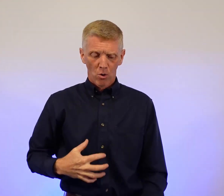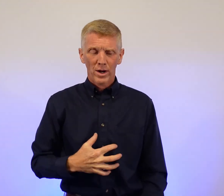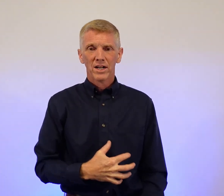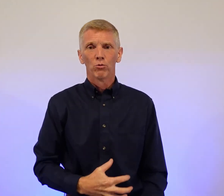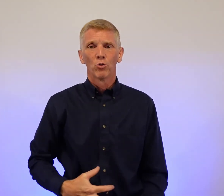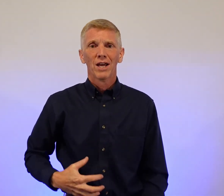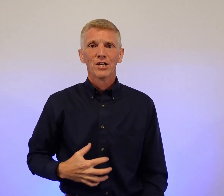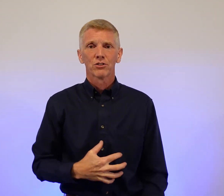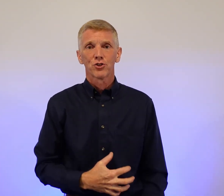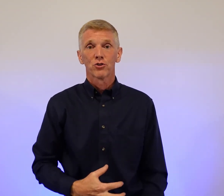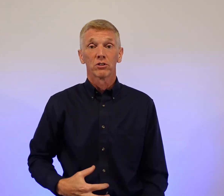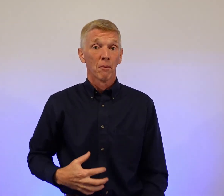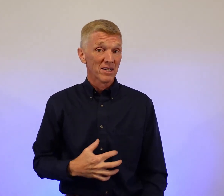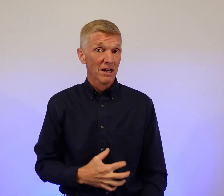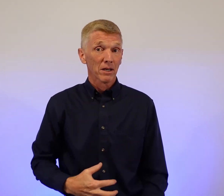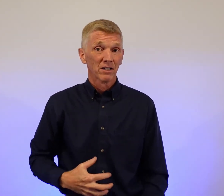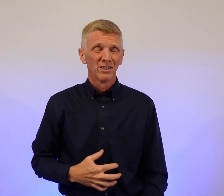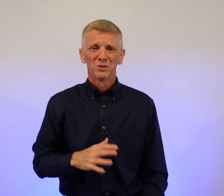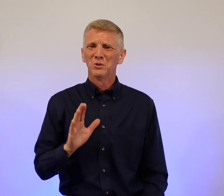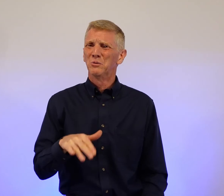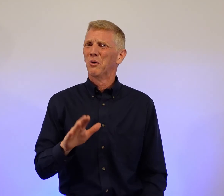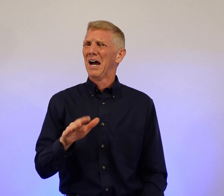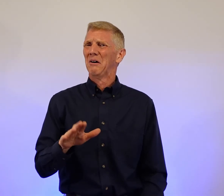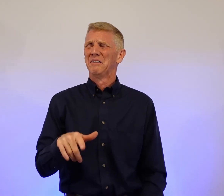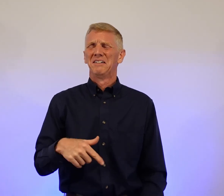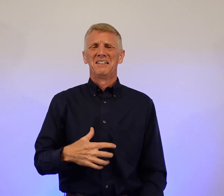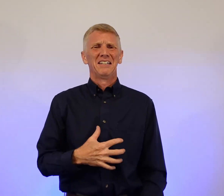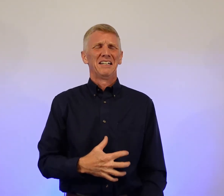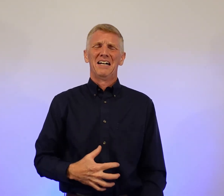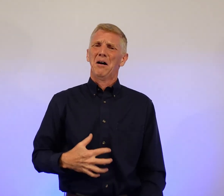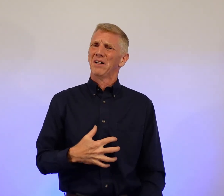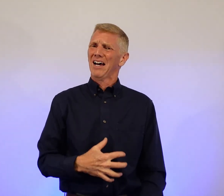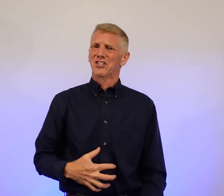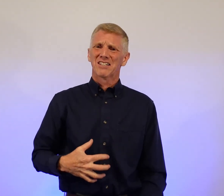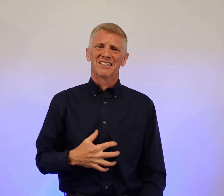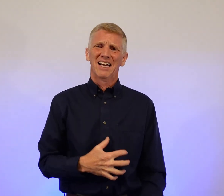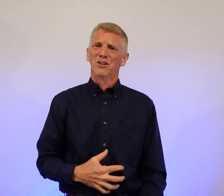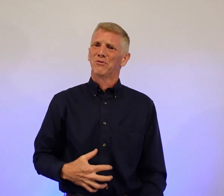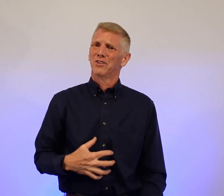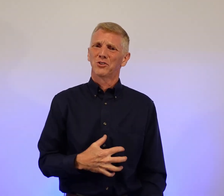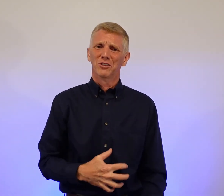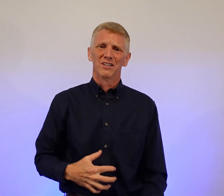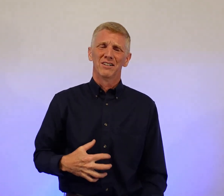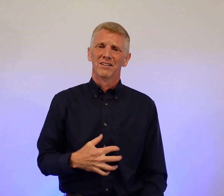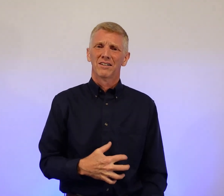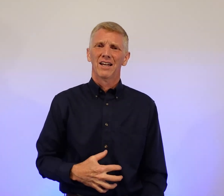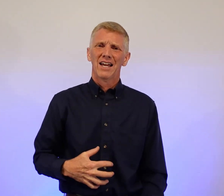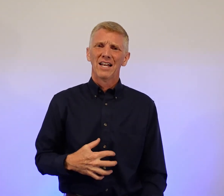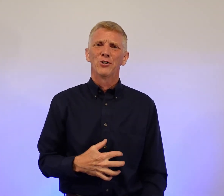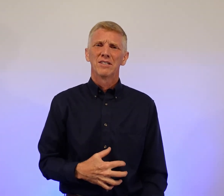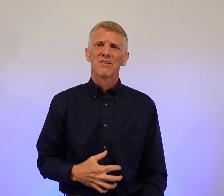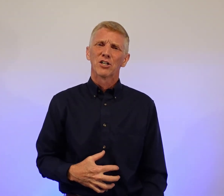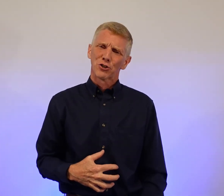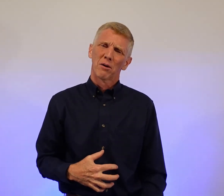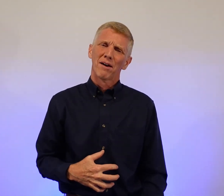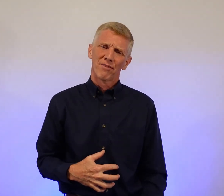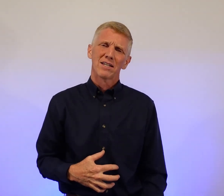in a rotational circle around my stomach. Ooh, wow, I'm nauseous. I don't feel so good. Okay, and you can see the concern on my face as